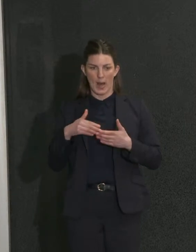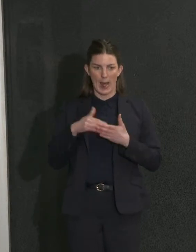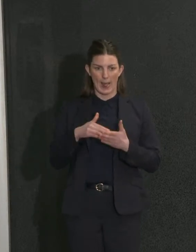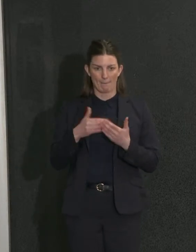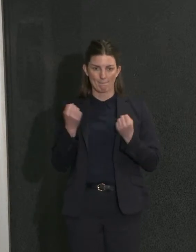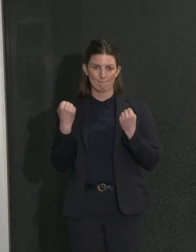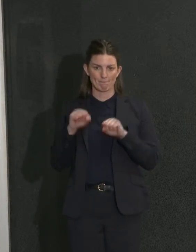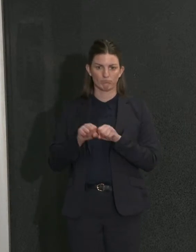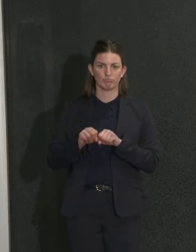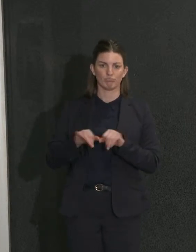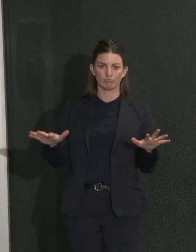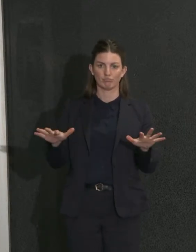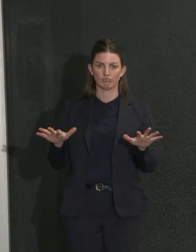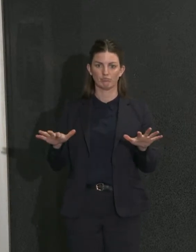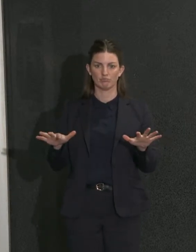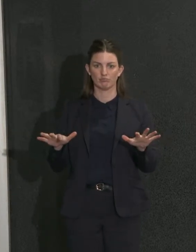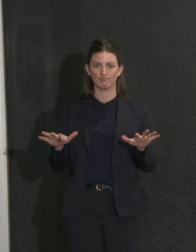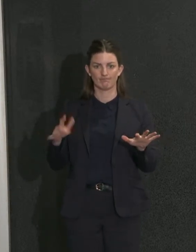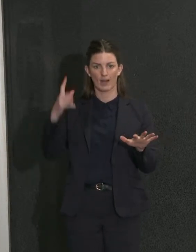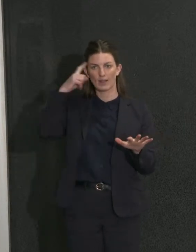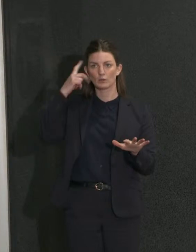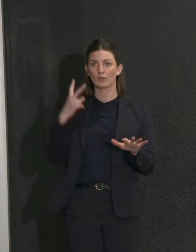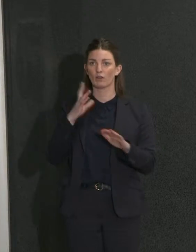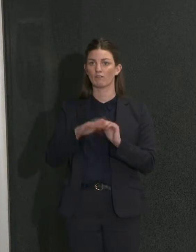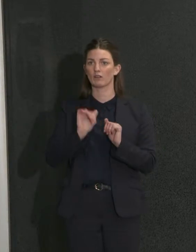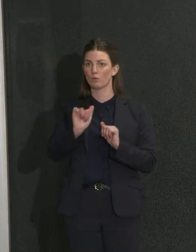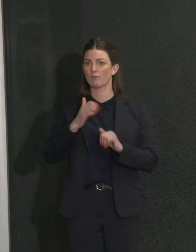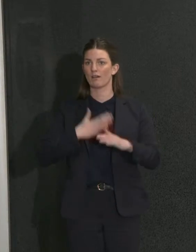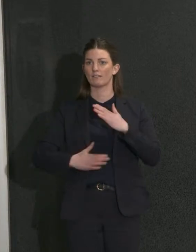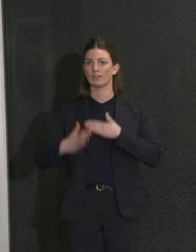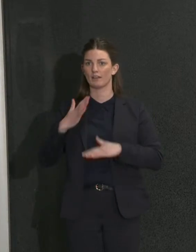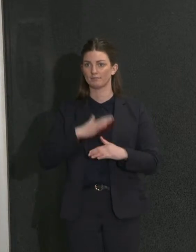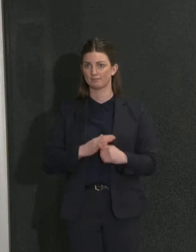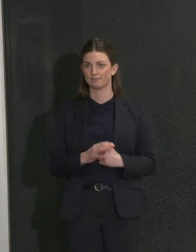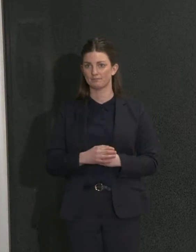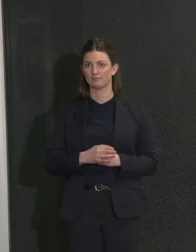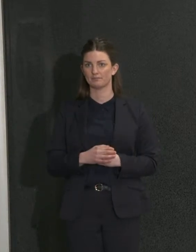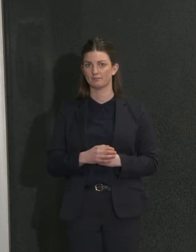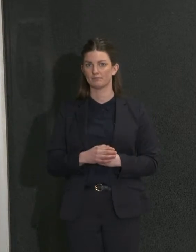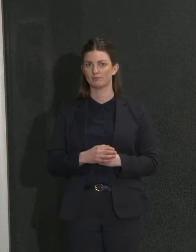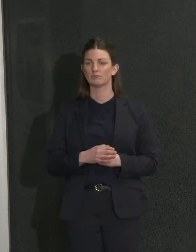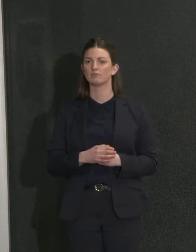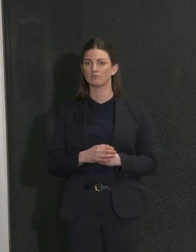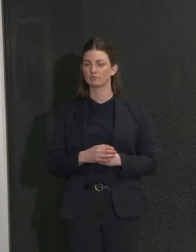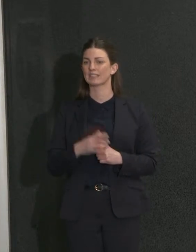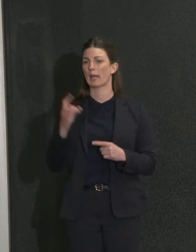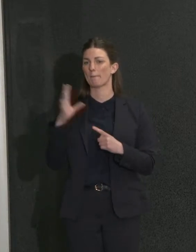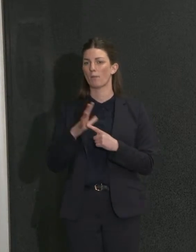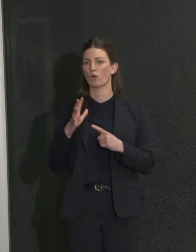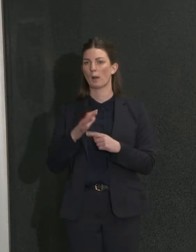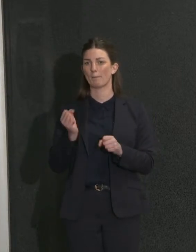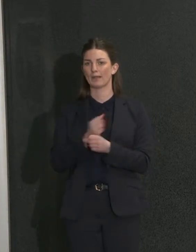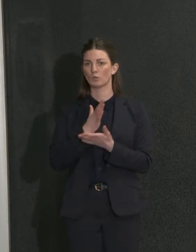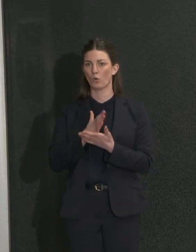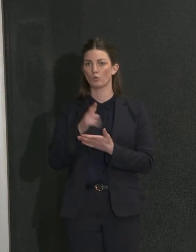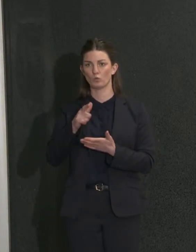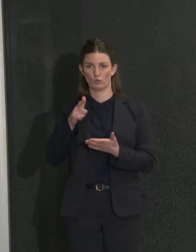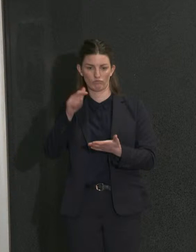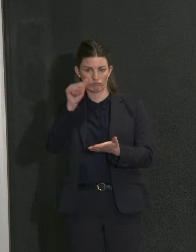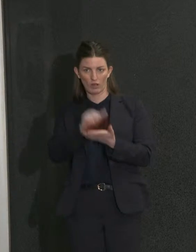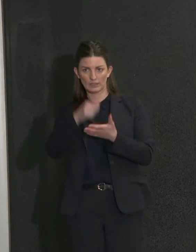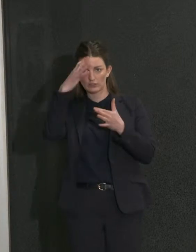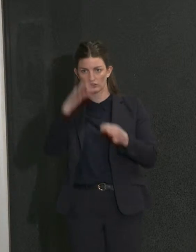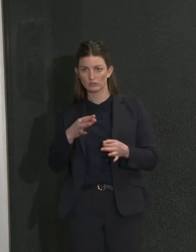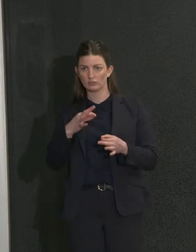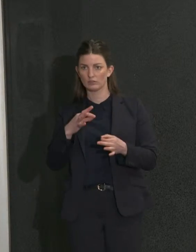virus. That's a pretty simple question to answer. It's also about whether those choices are good for your family and every family, or whether